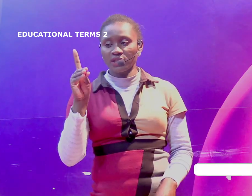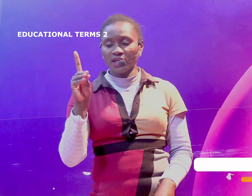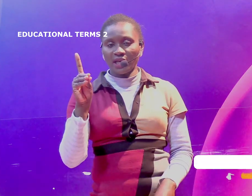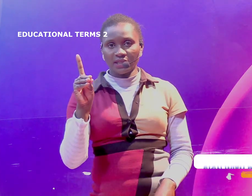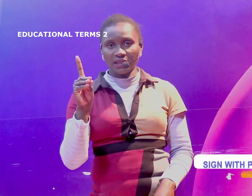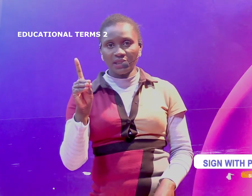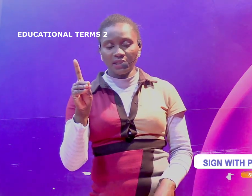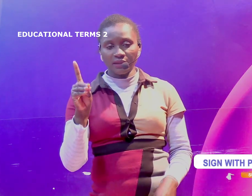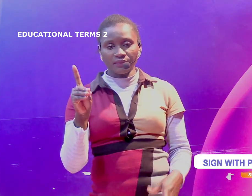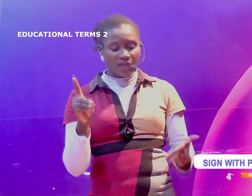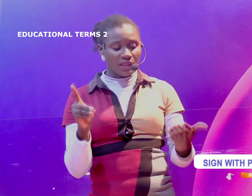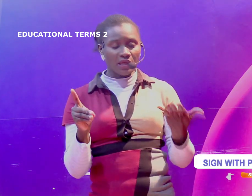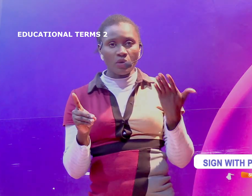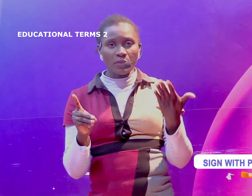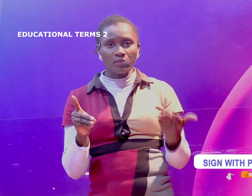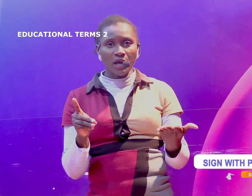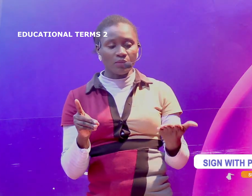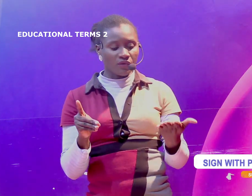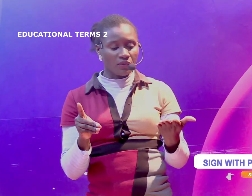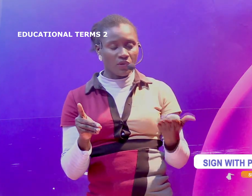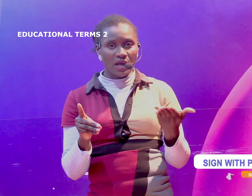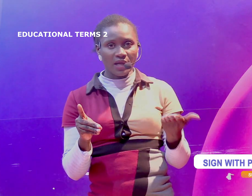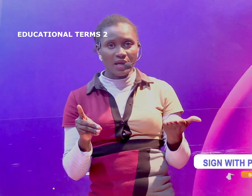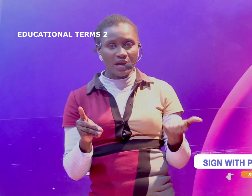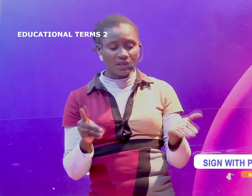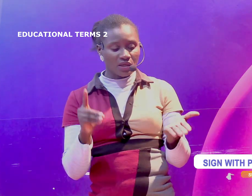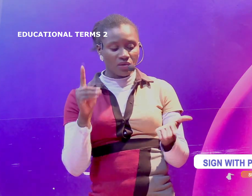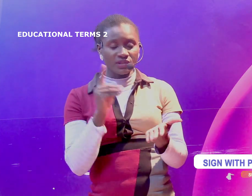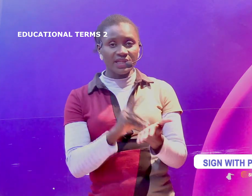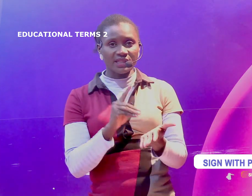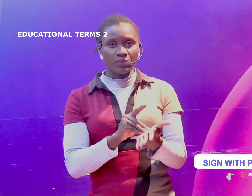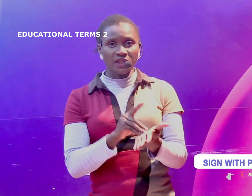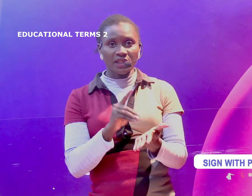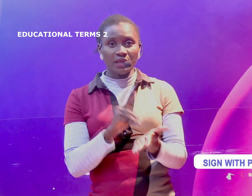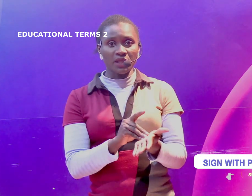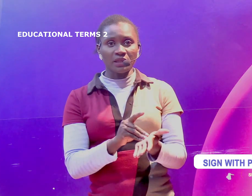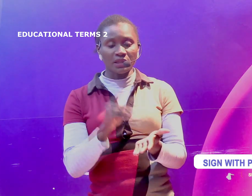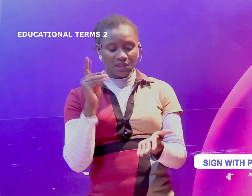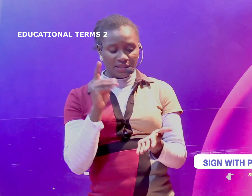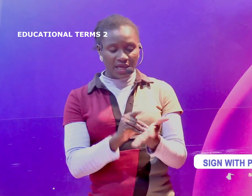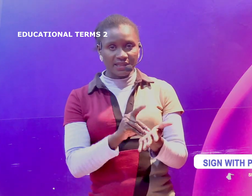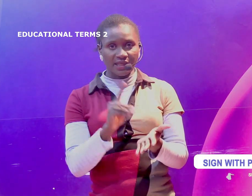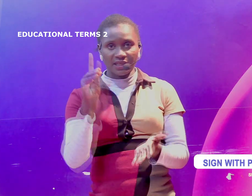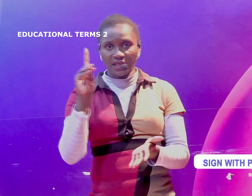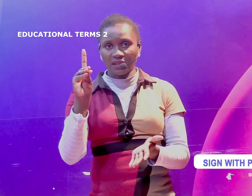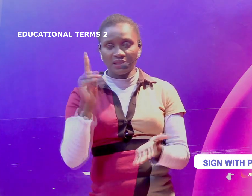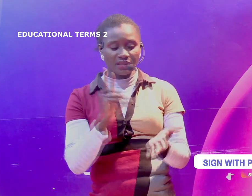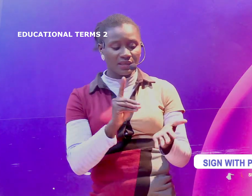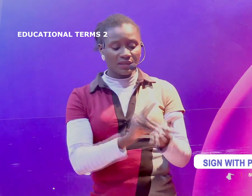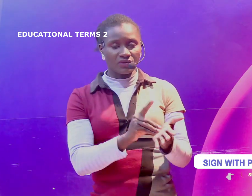letter D, and then open palm from your other hand, you will just tap it in the middle, data, like this, or